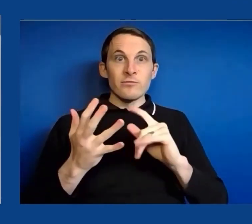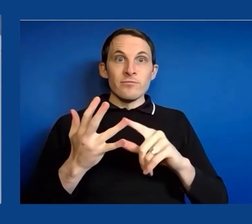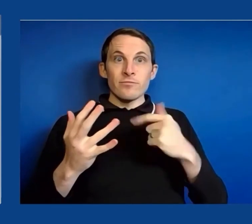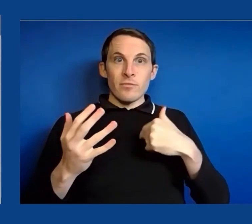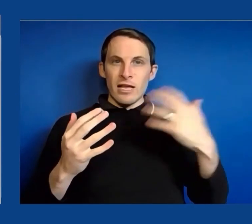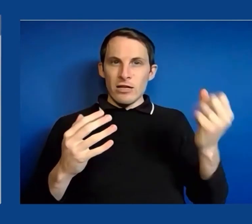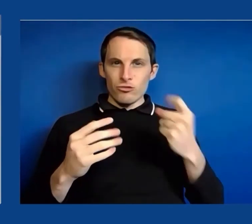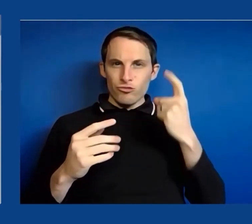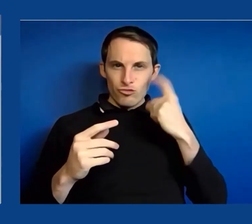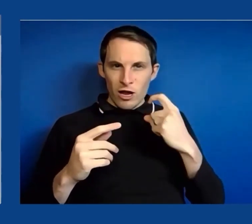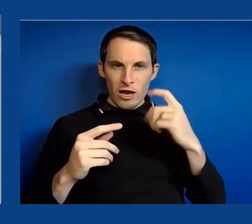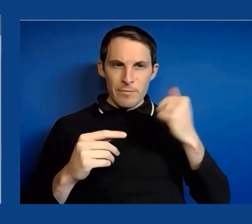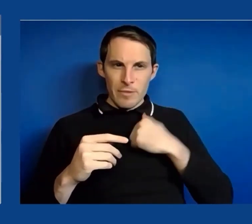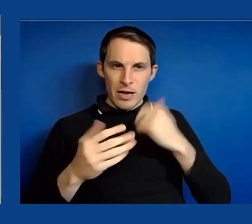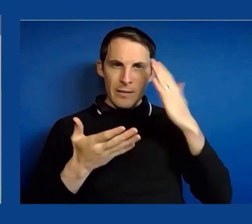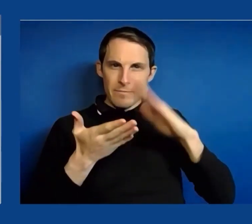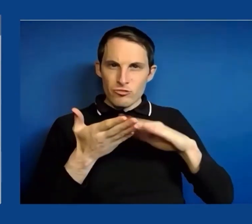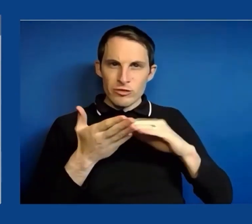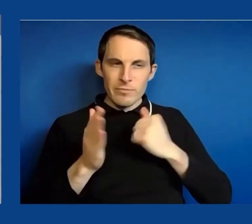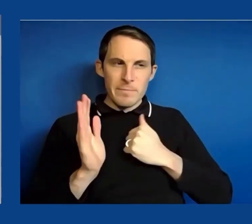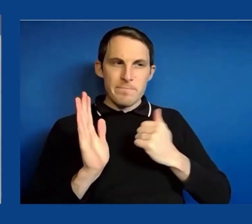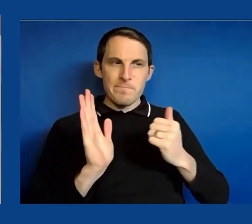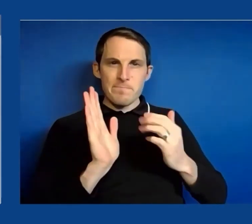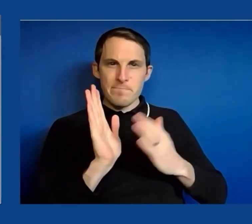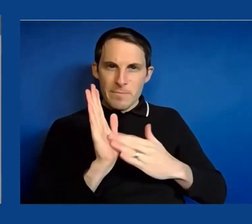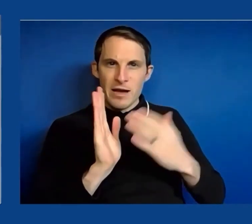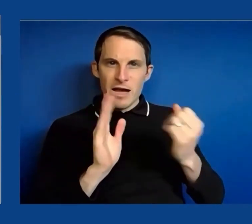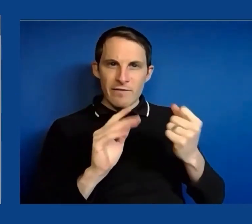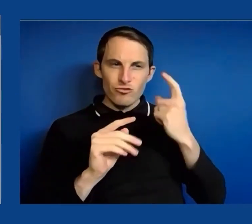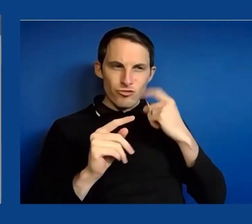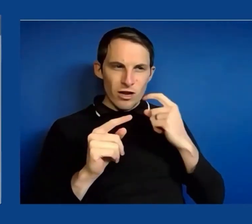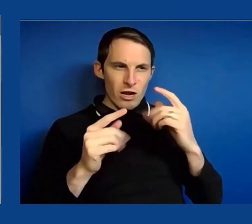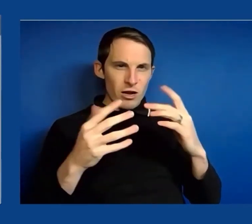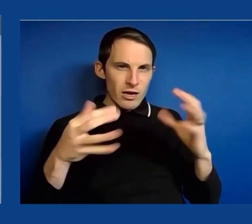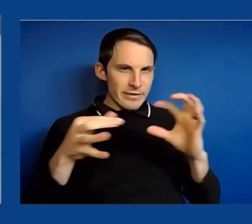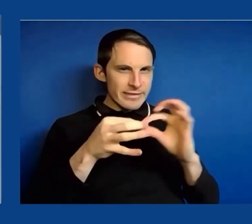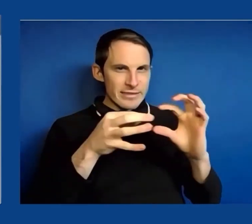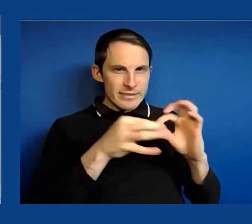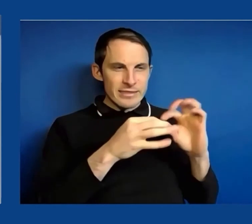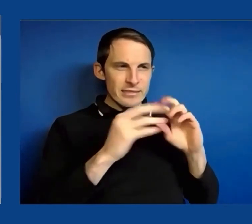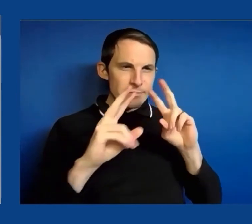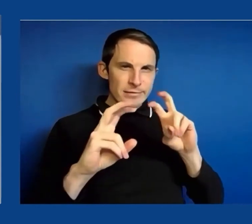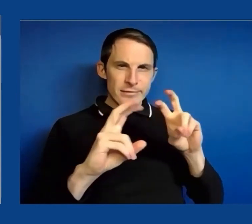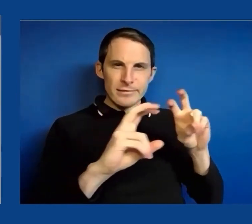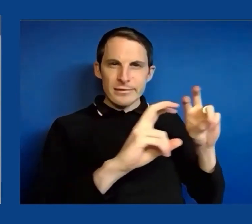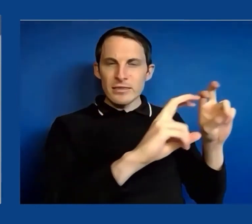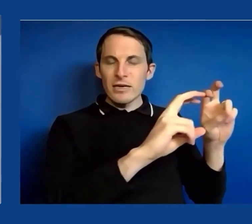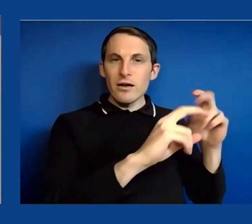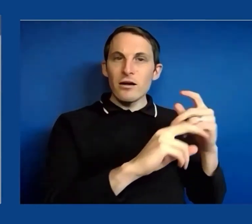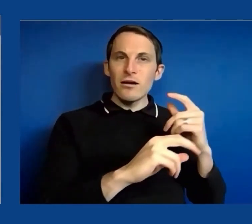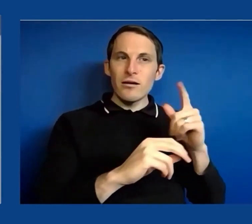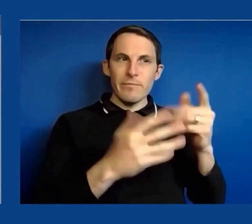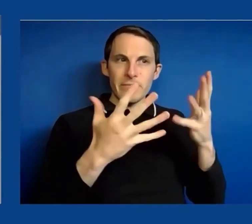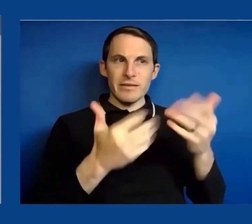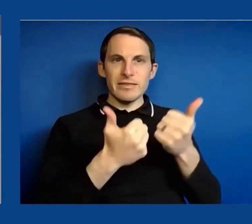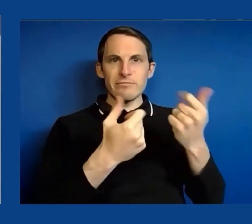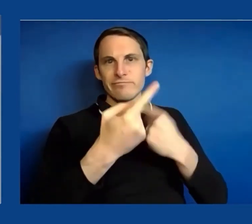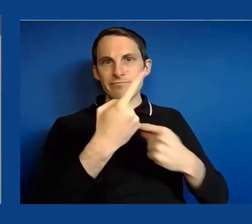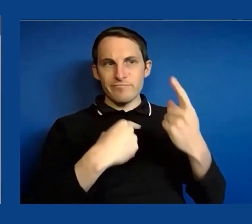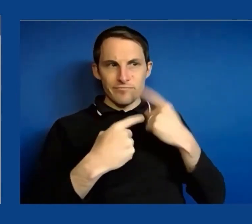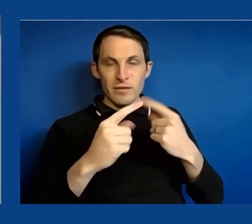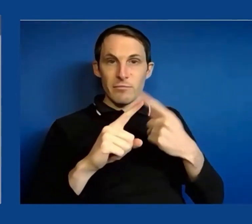of the memories that my mother, but there was a lot of genealogical stuff that she gave me, but also